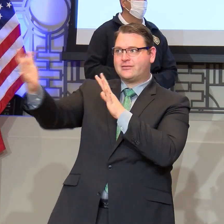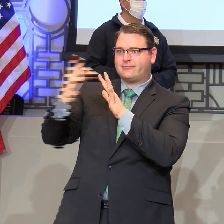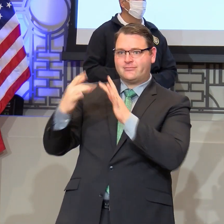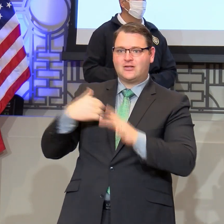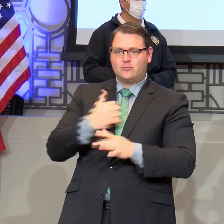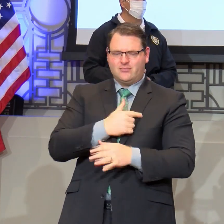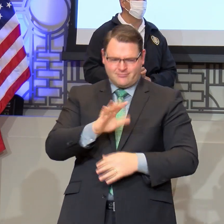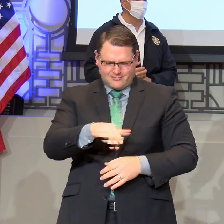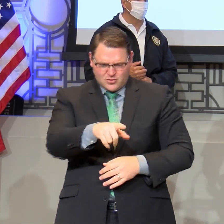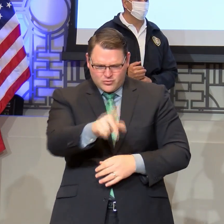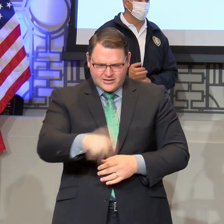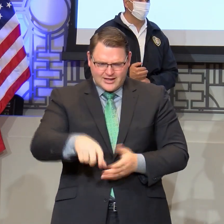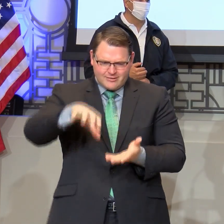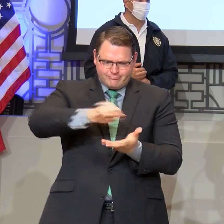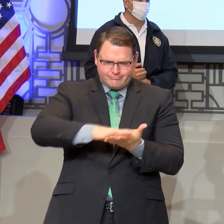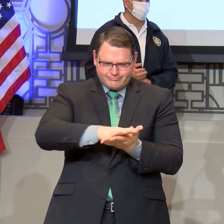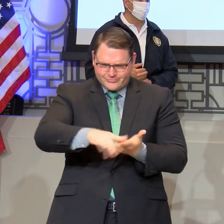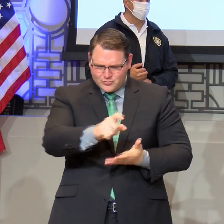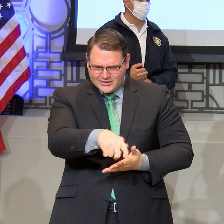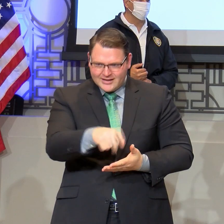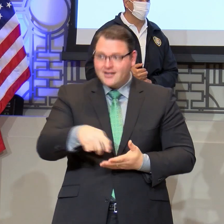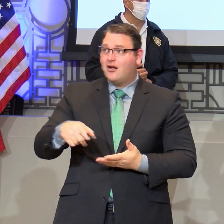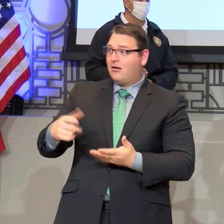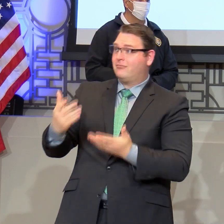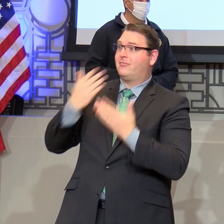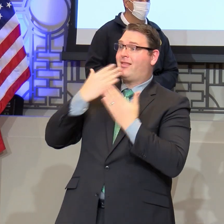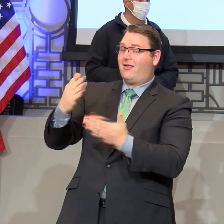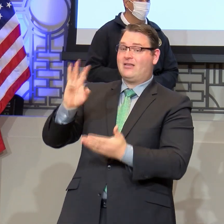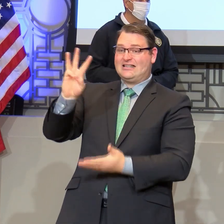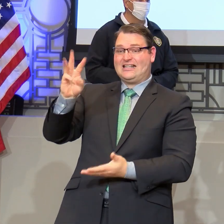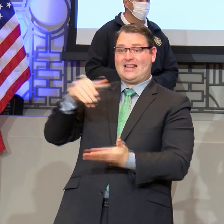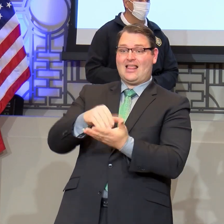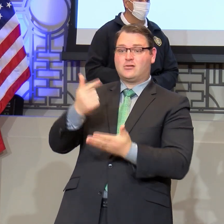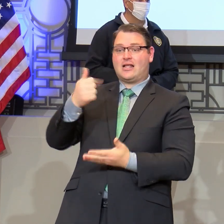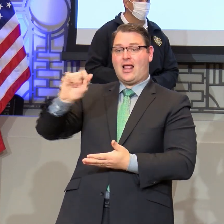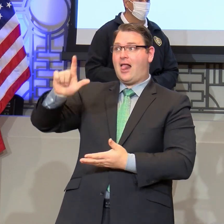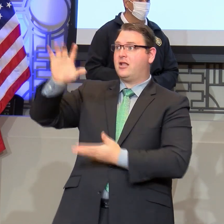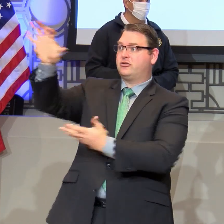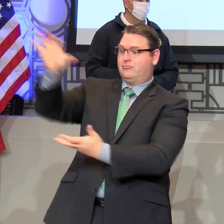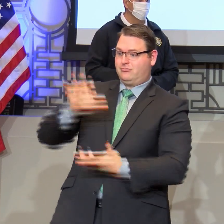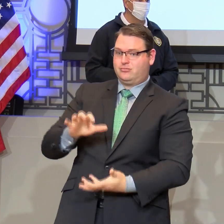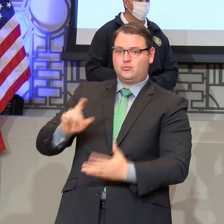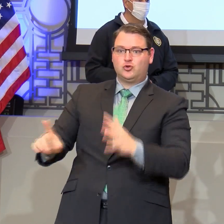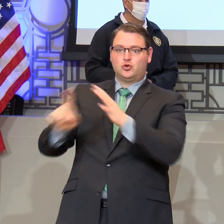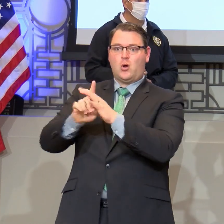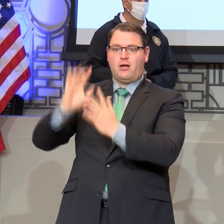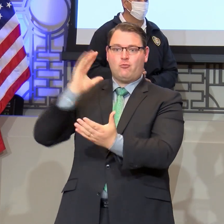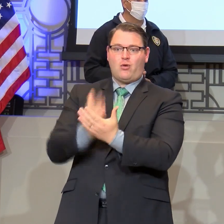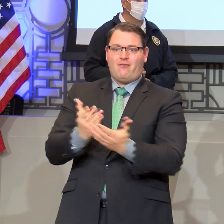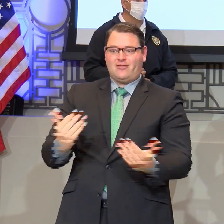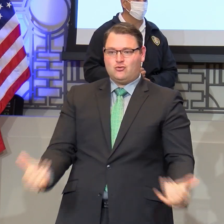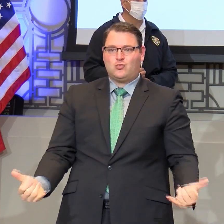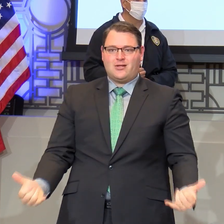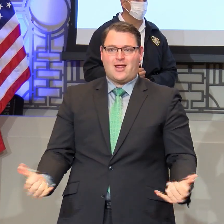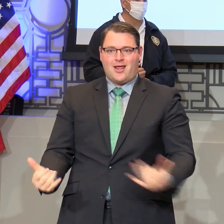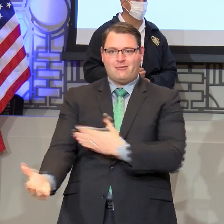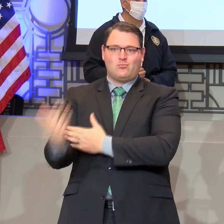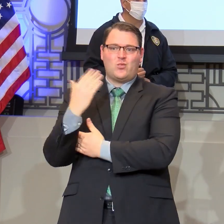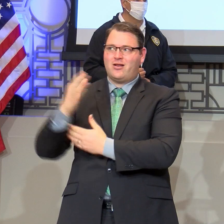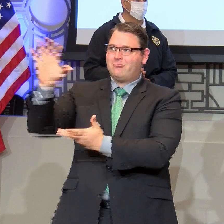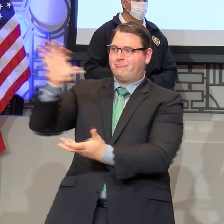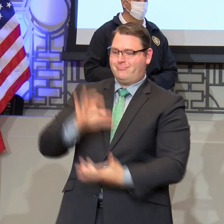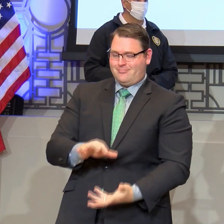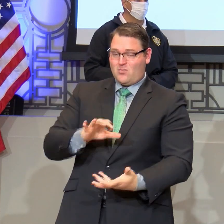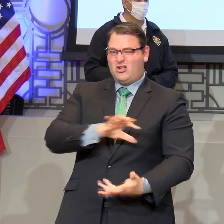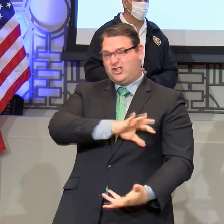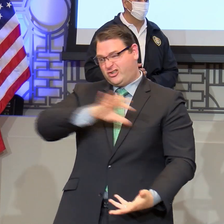a hand sanitizer. And I want to thank the White House for 6,000 gallons that showed up this morning. So we've got 6,000 gallons of